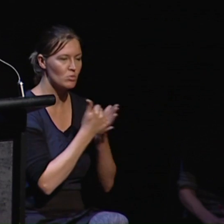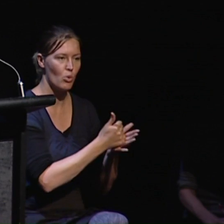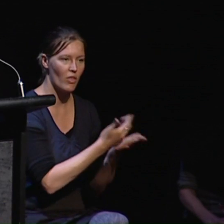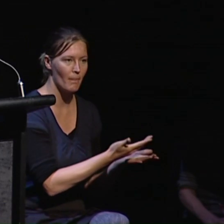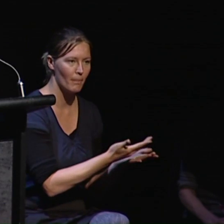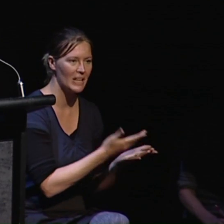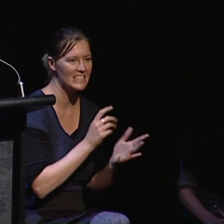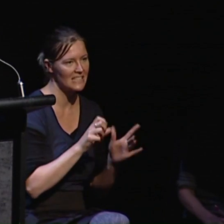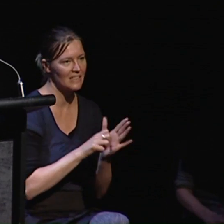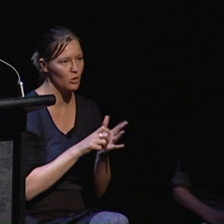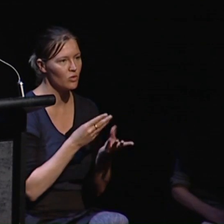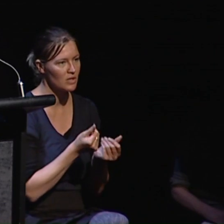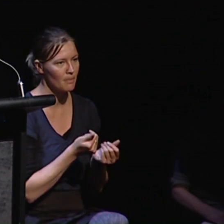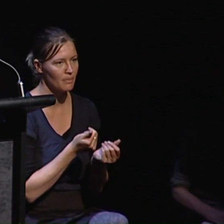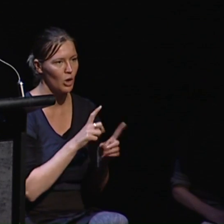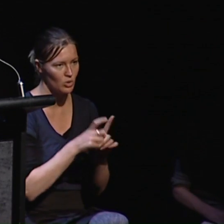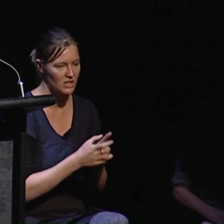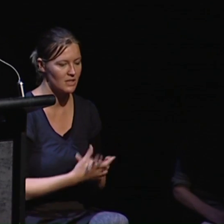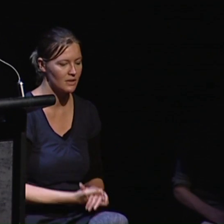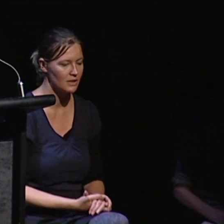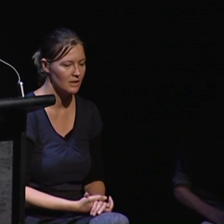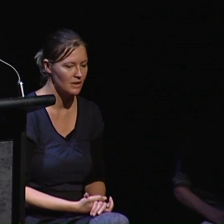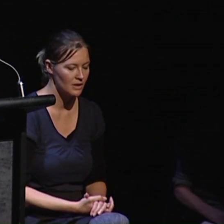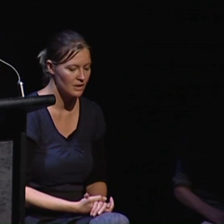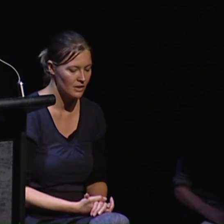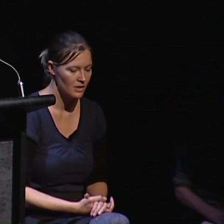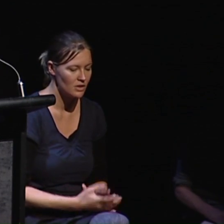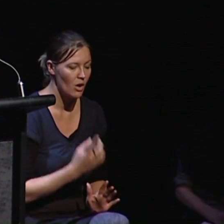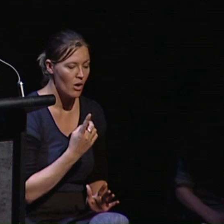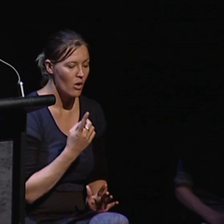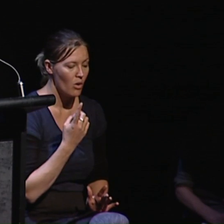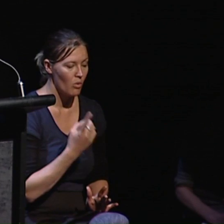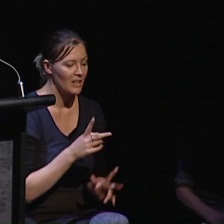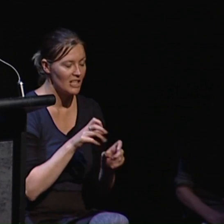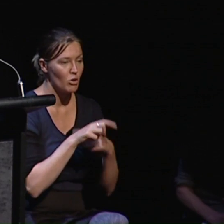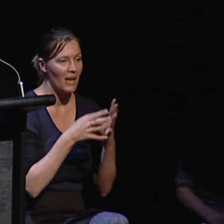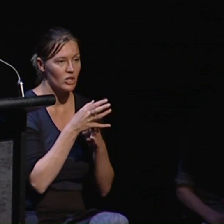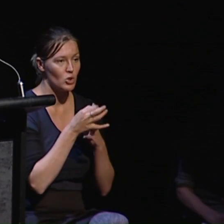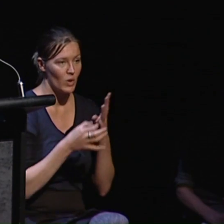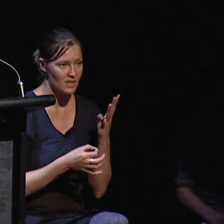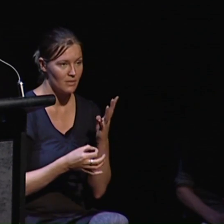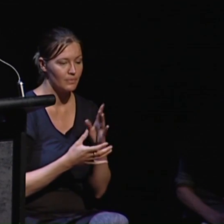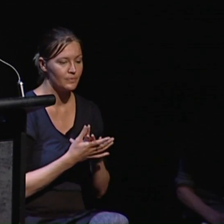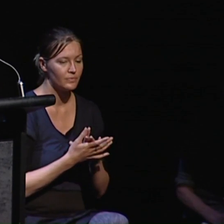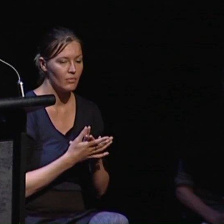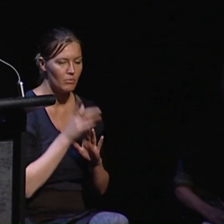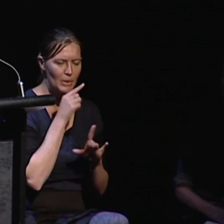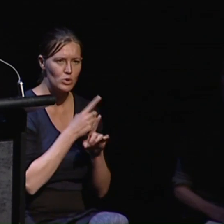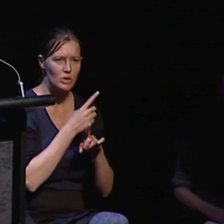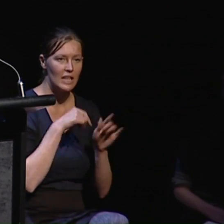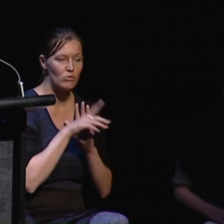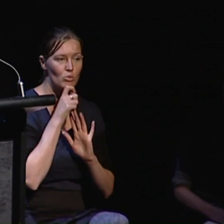We also have to think about, in the issue of choice, one of the things that emerged from the report was people talking about